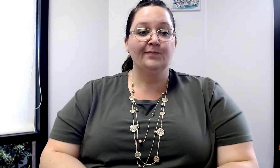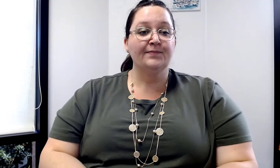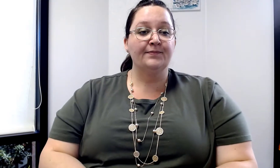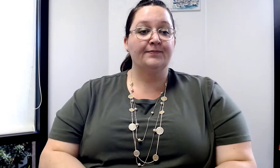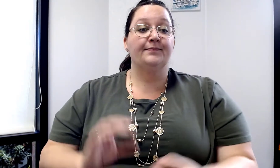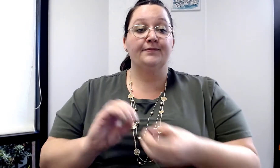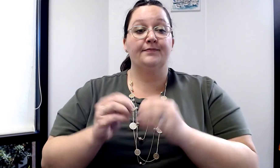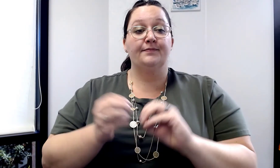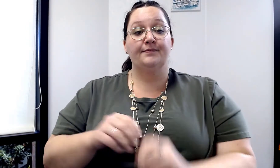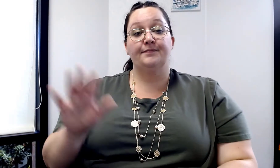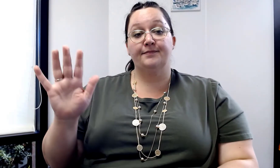go-to.